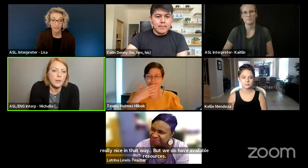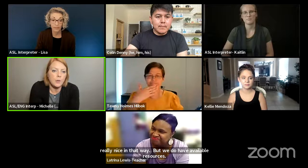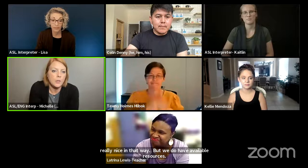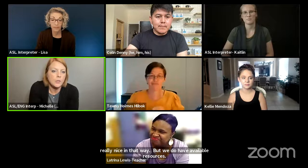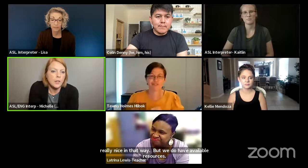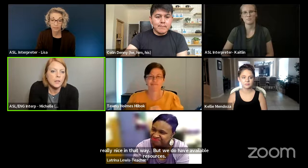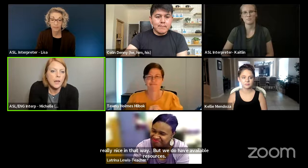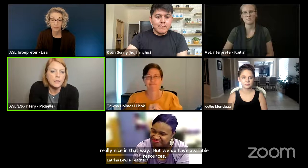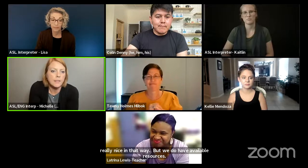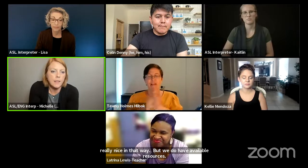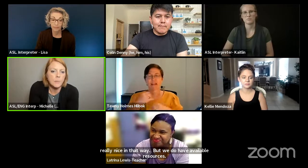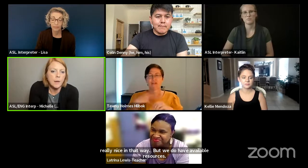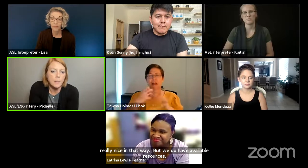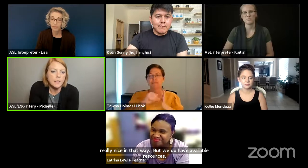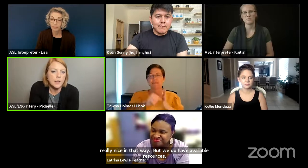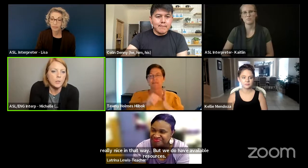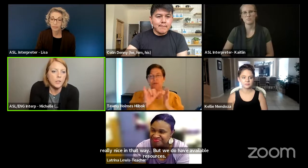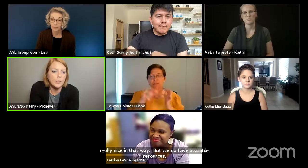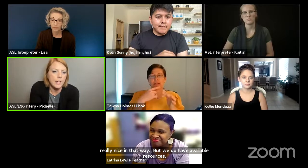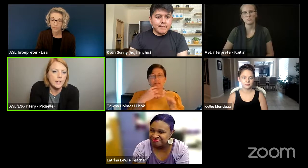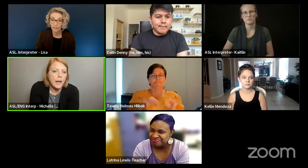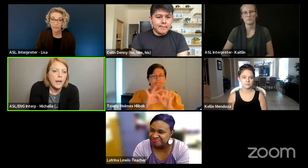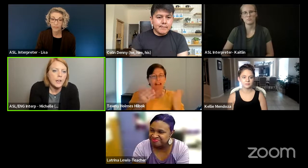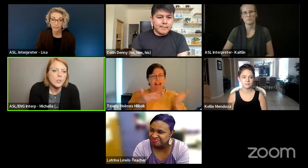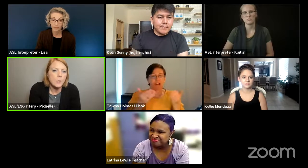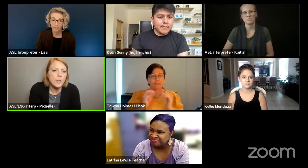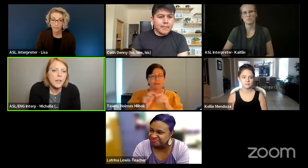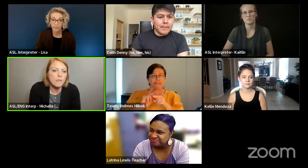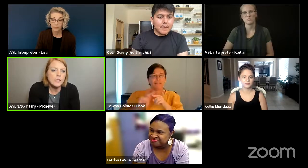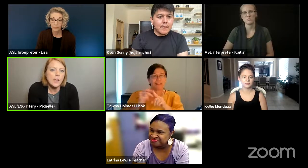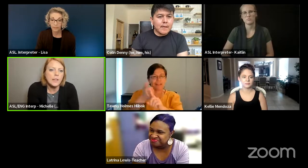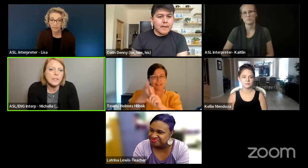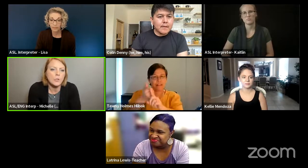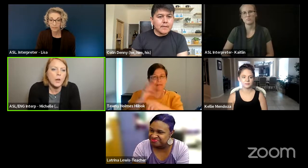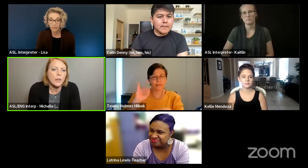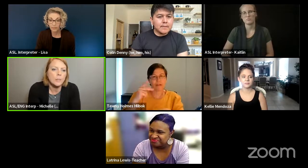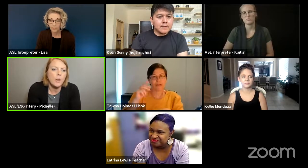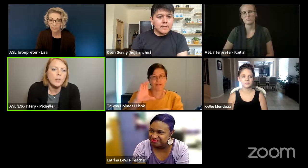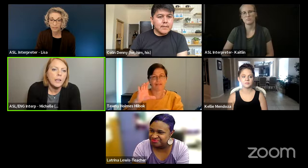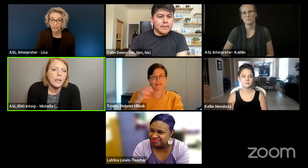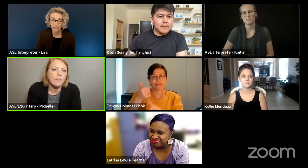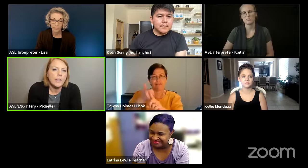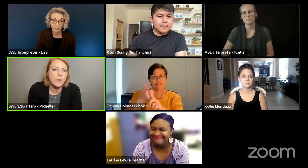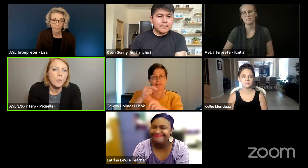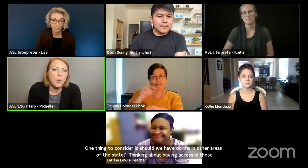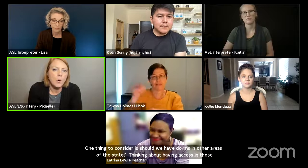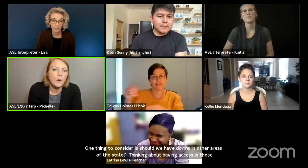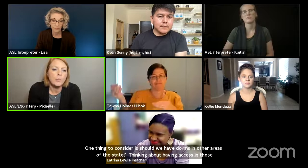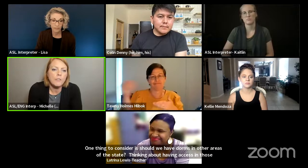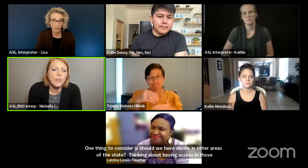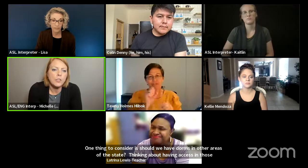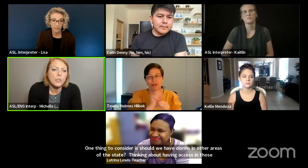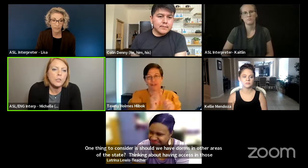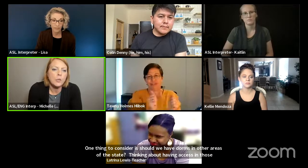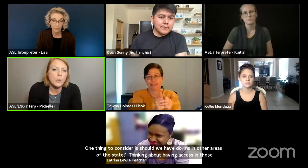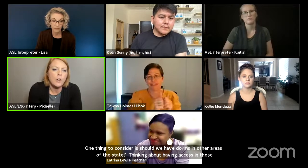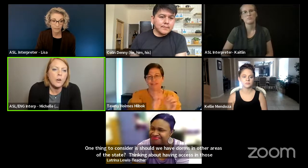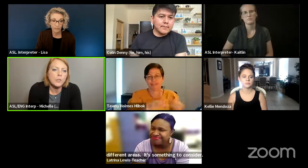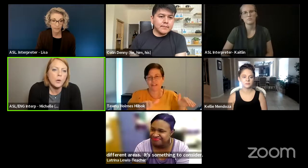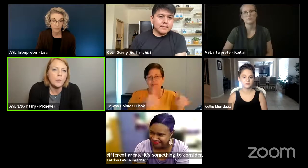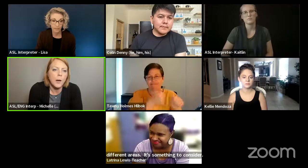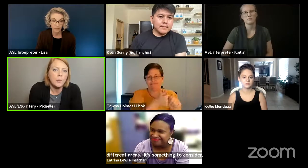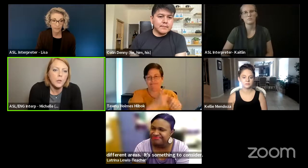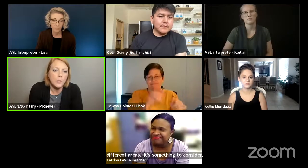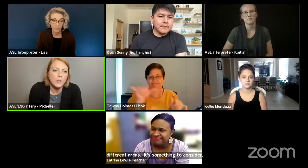for that. I know there's a lot to think about based on what you've said. I also want to emphasize that you talked about inviting more professionals who